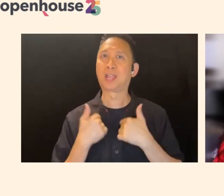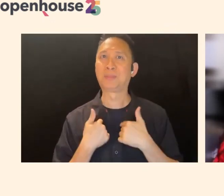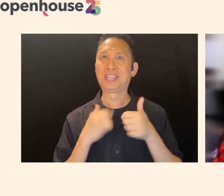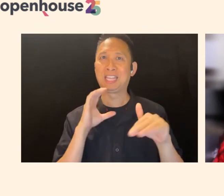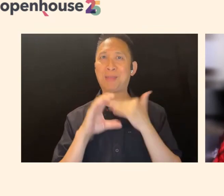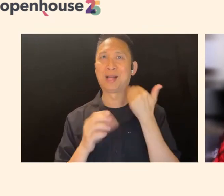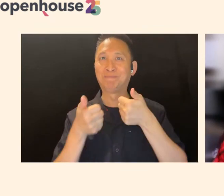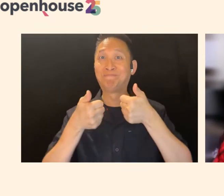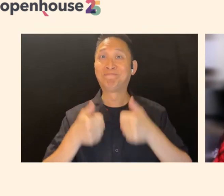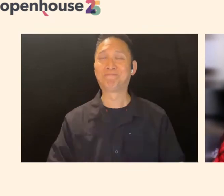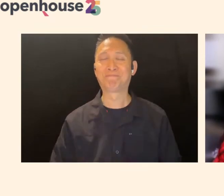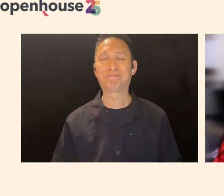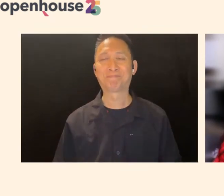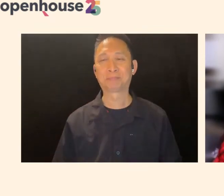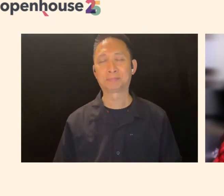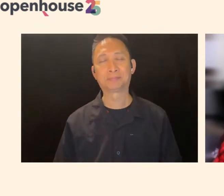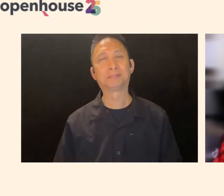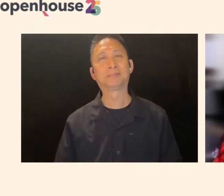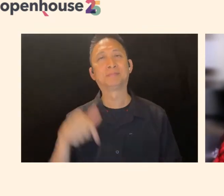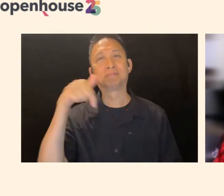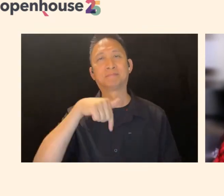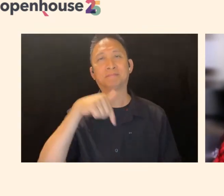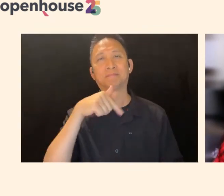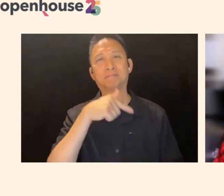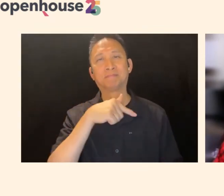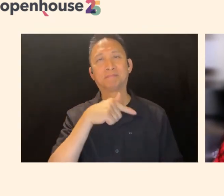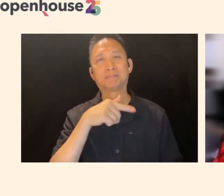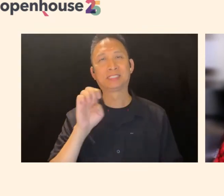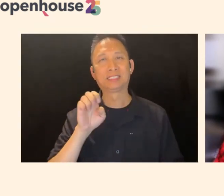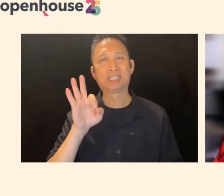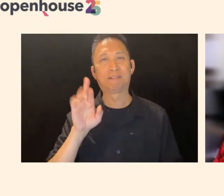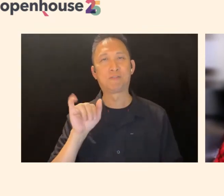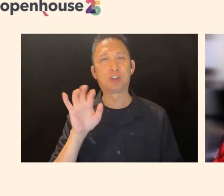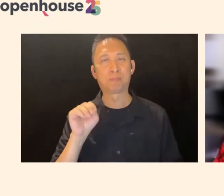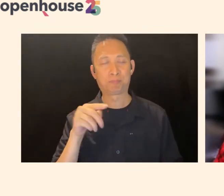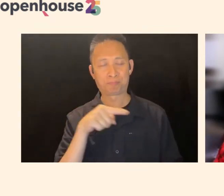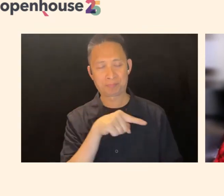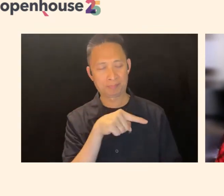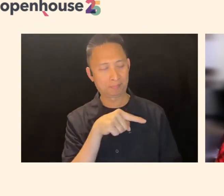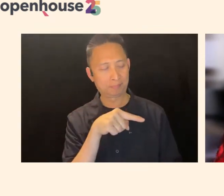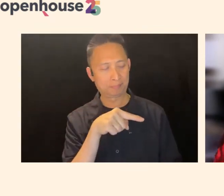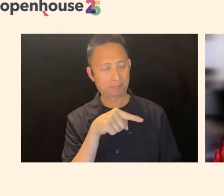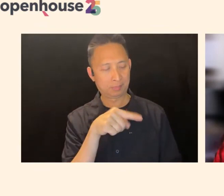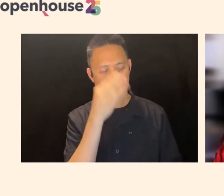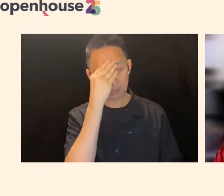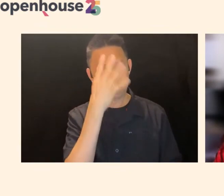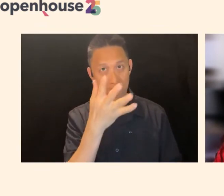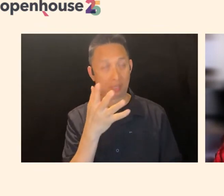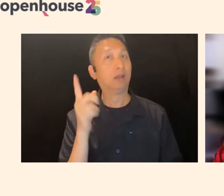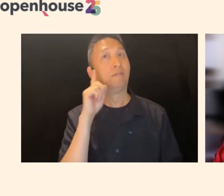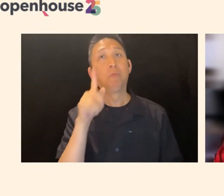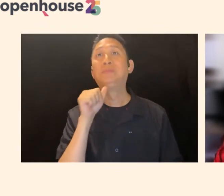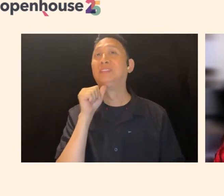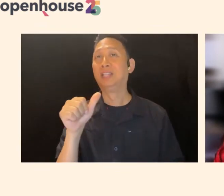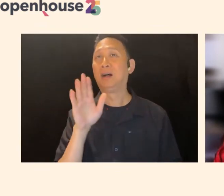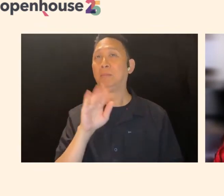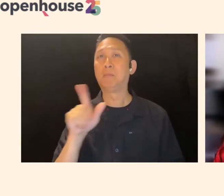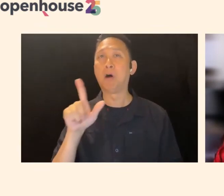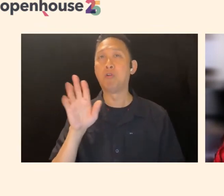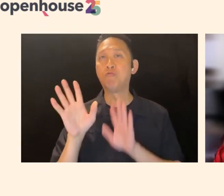Amazing. It's also good for non-ballroom community to think